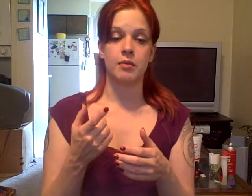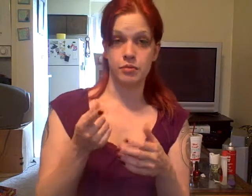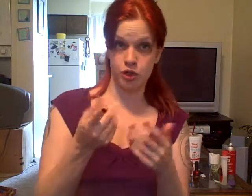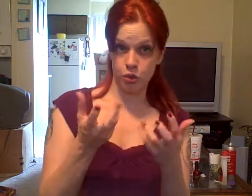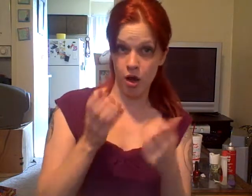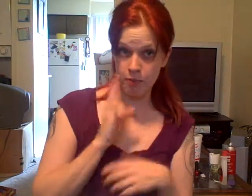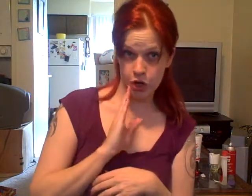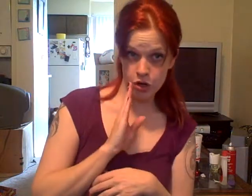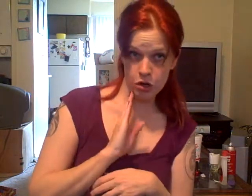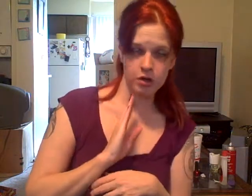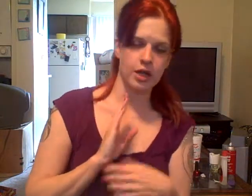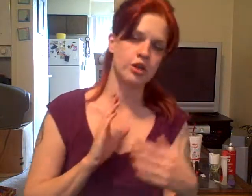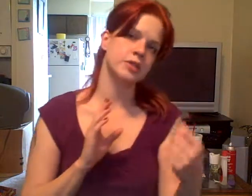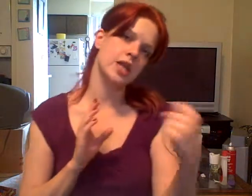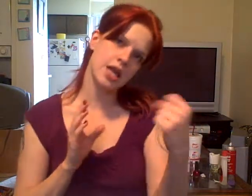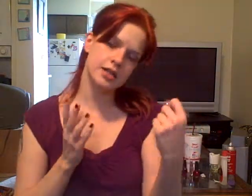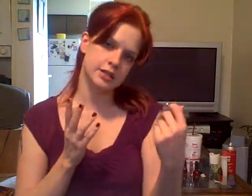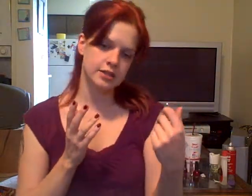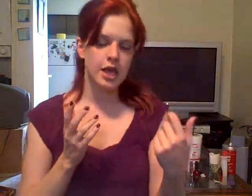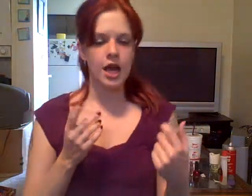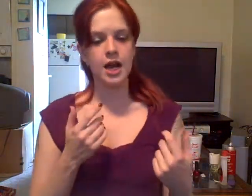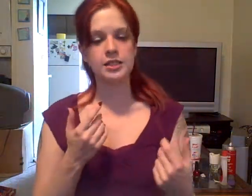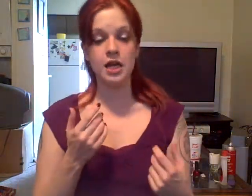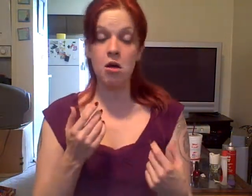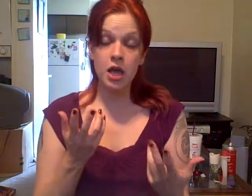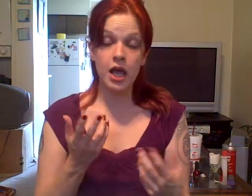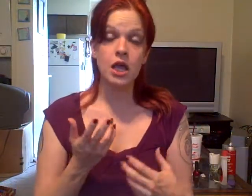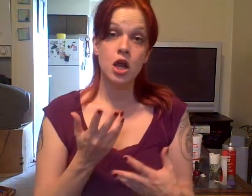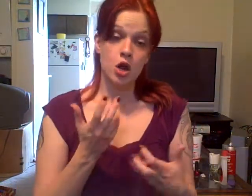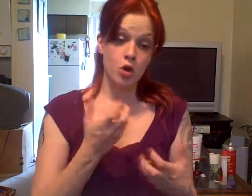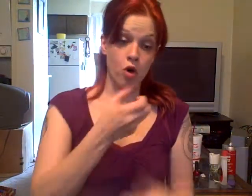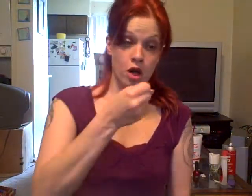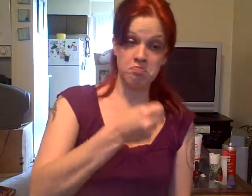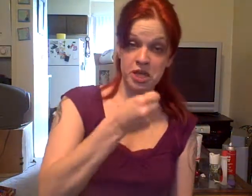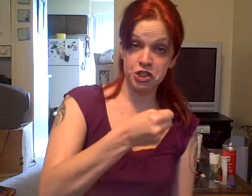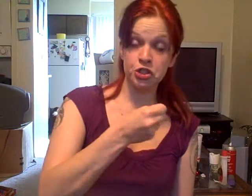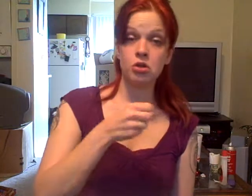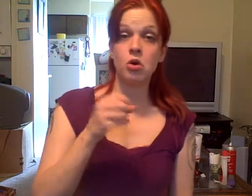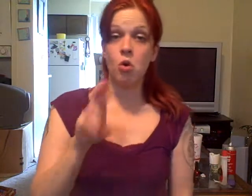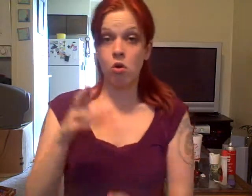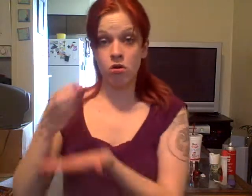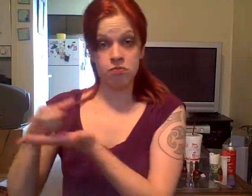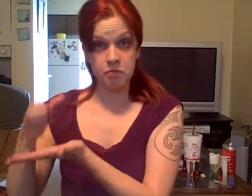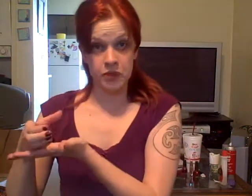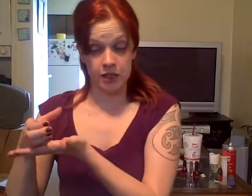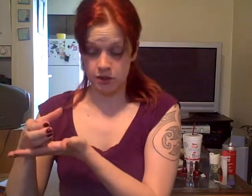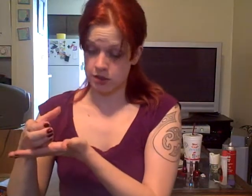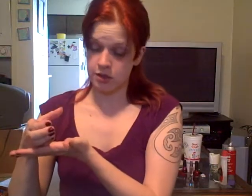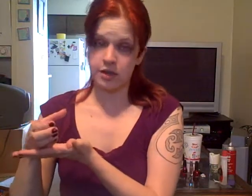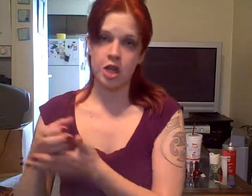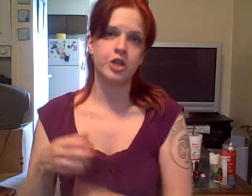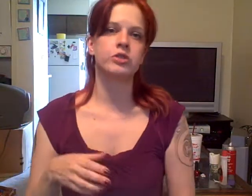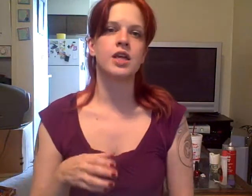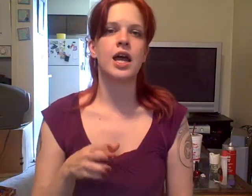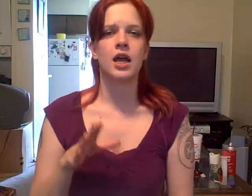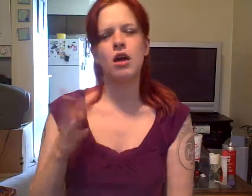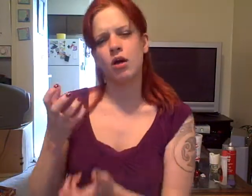do you want beer? And you say yes. And I say, okay, you want pitcher or this? And you say, oh, I